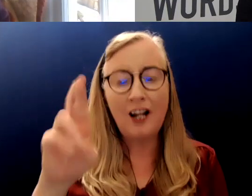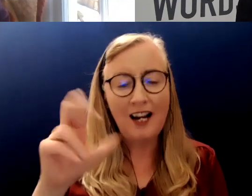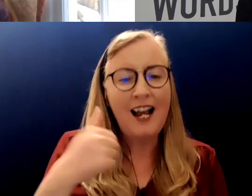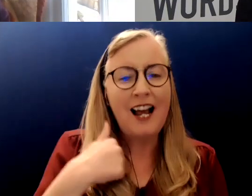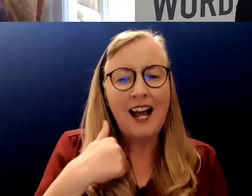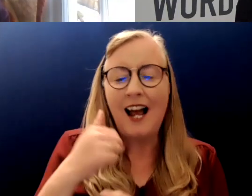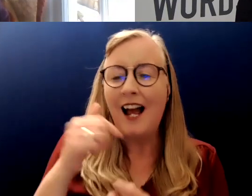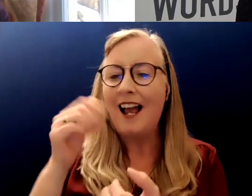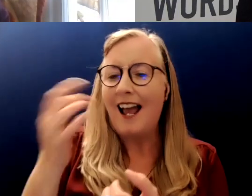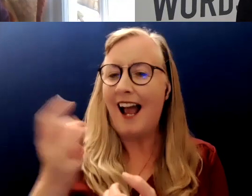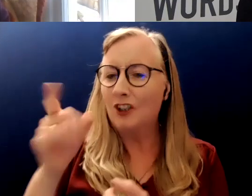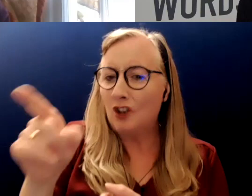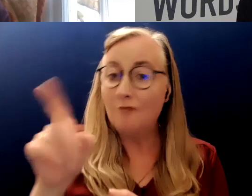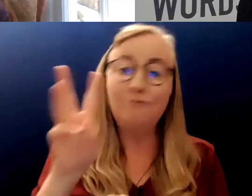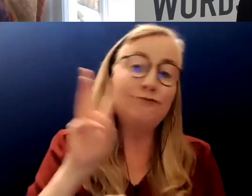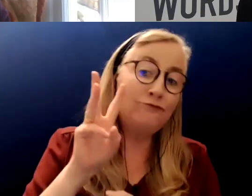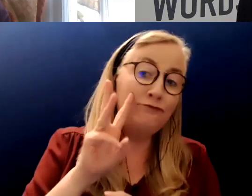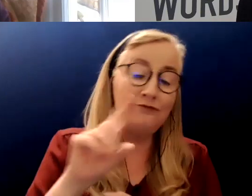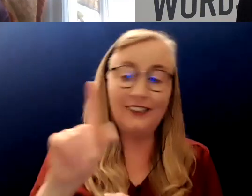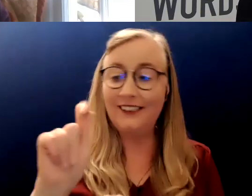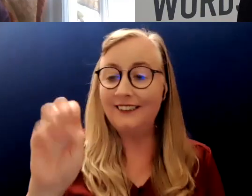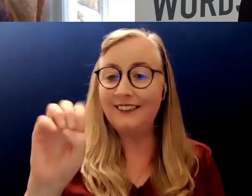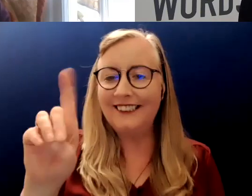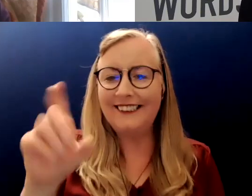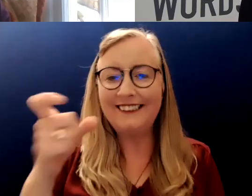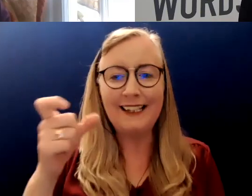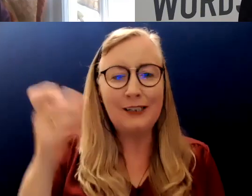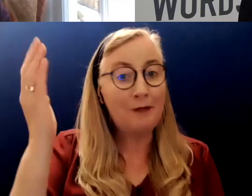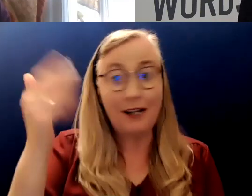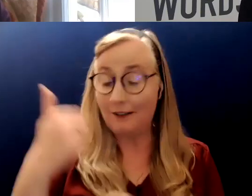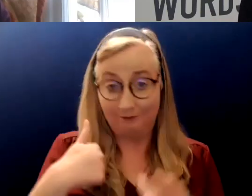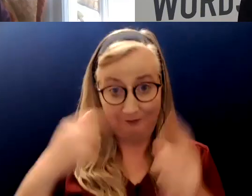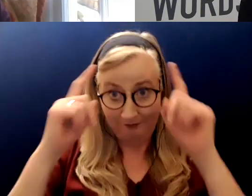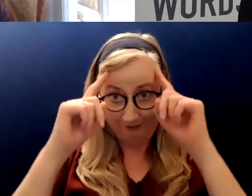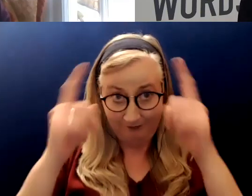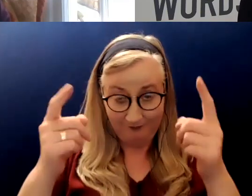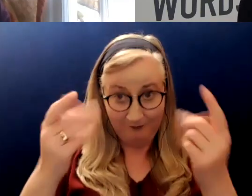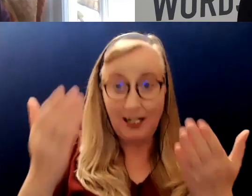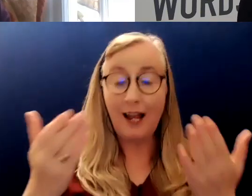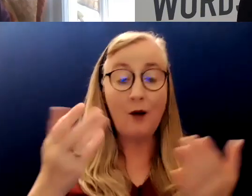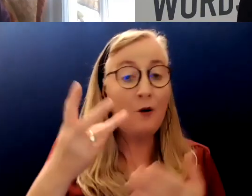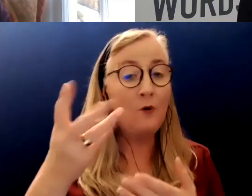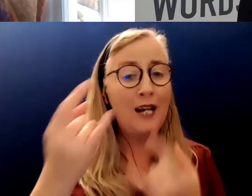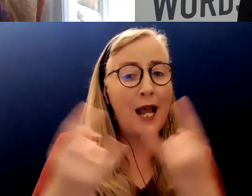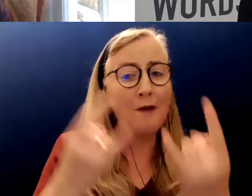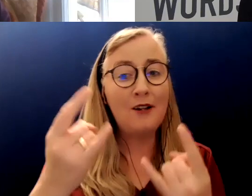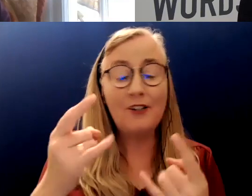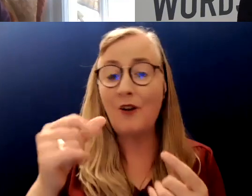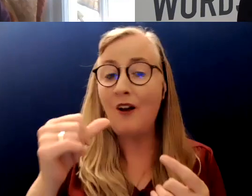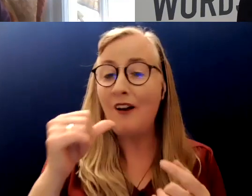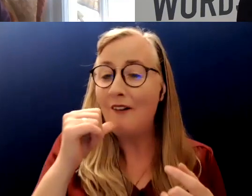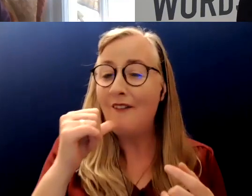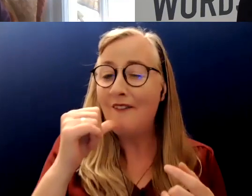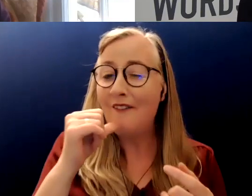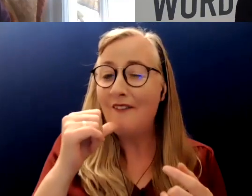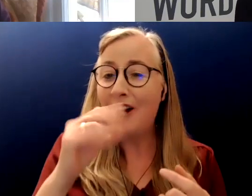she agreed to be a TEDx speaker. I had no idea how it was going to happen. And the first words that